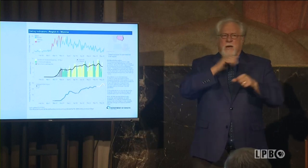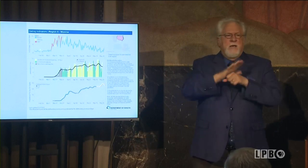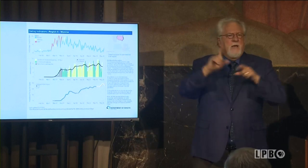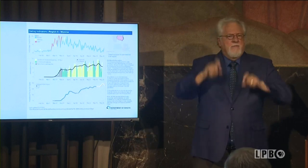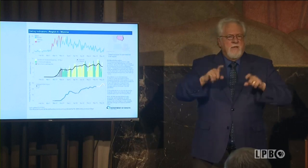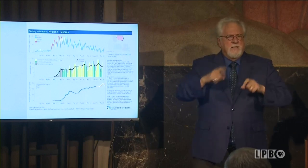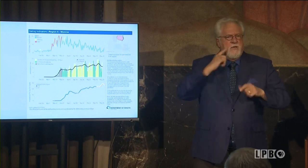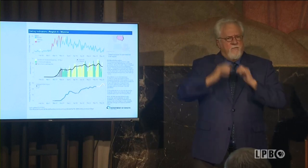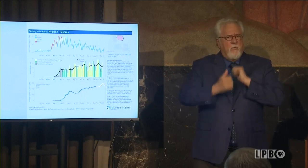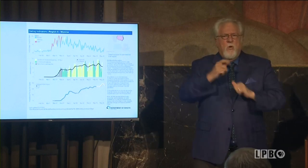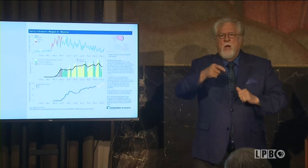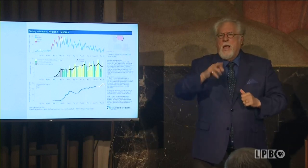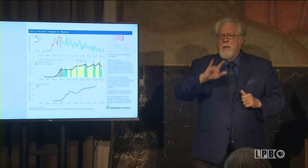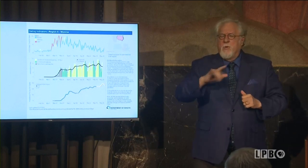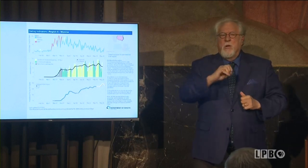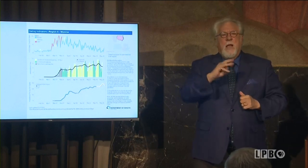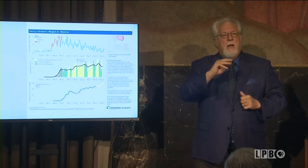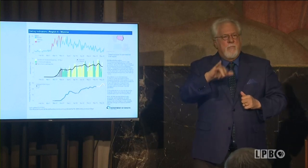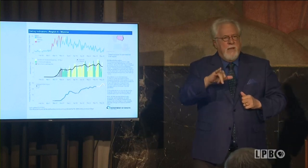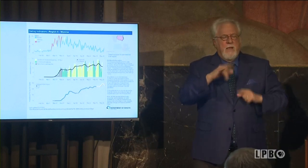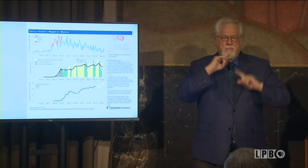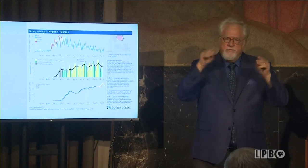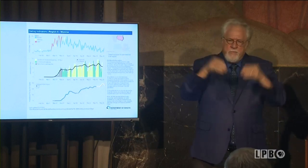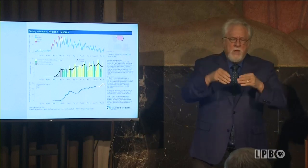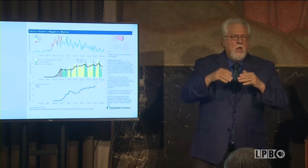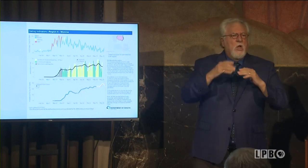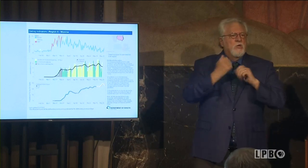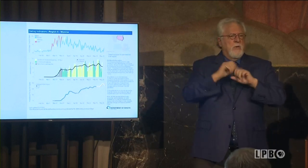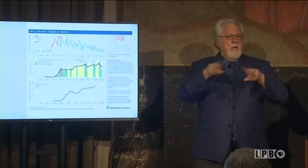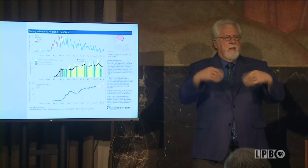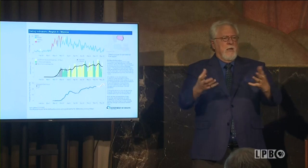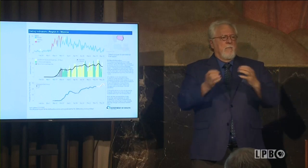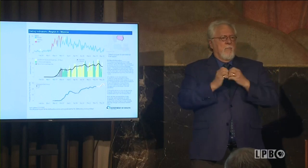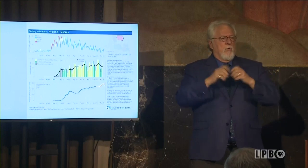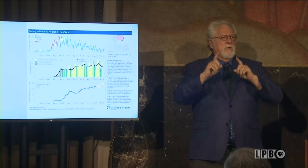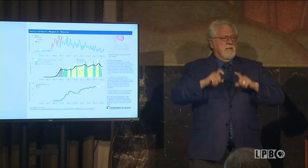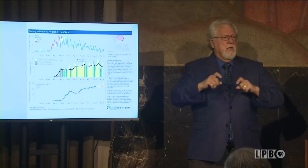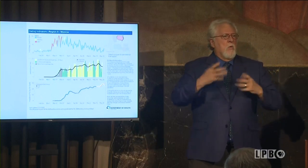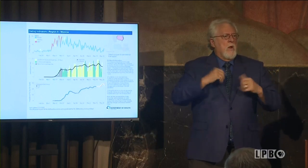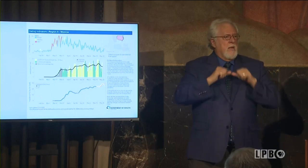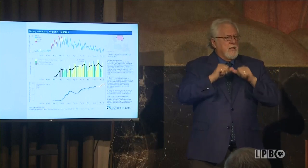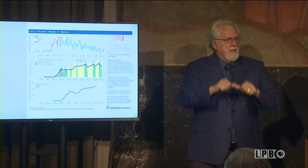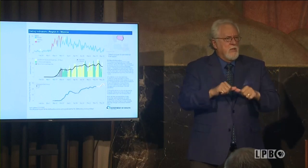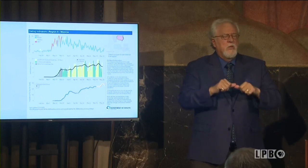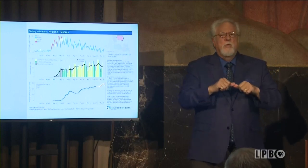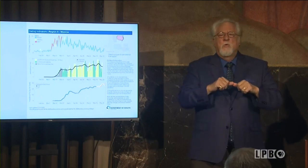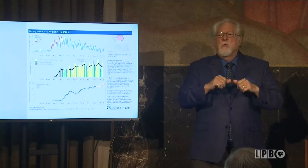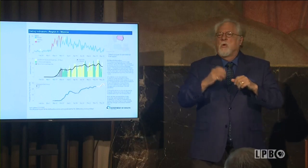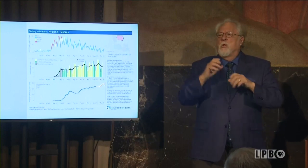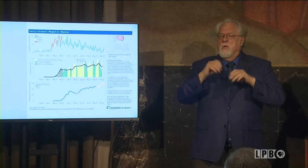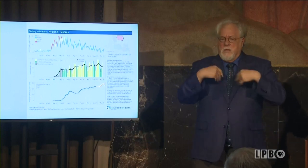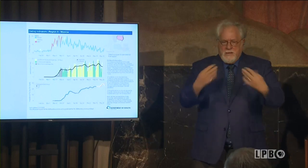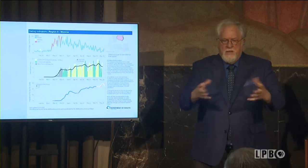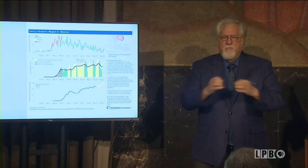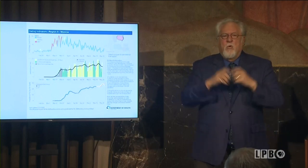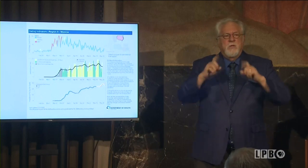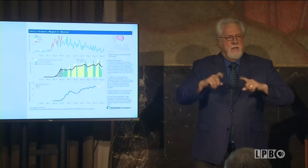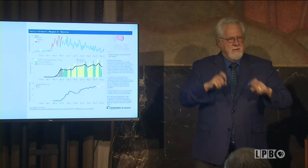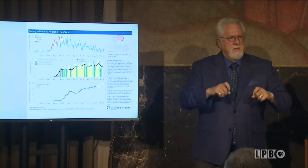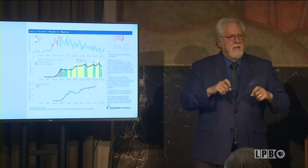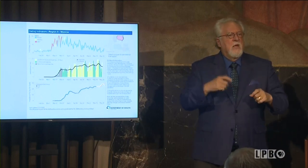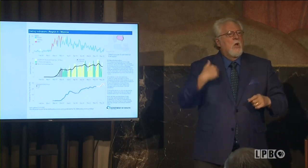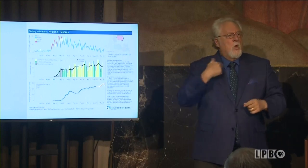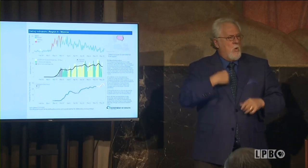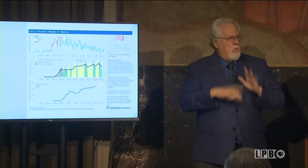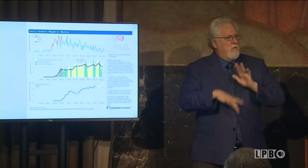of April, and May has been a big focus, trying to get more tests there. So we want to continue to see that as we get more testing in these communities, that